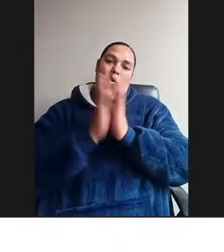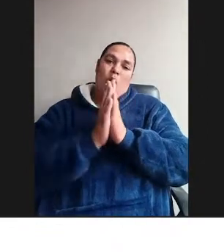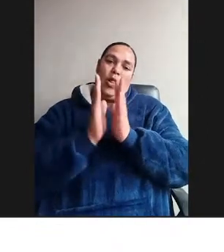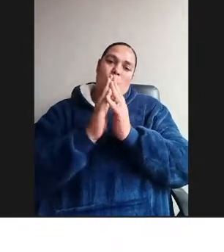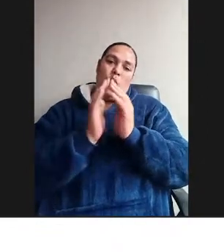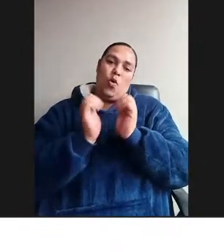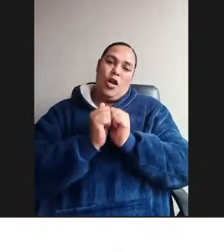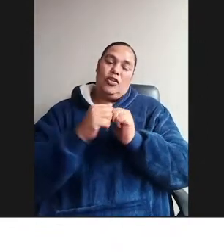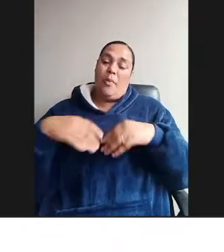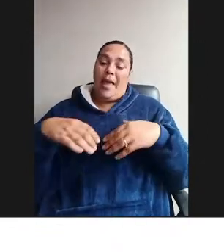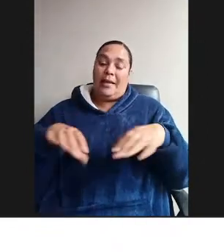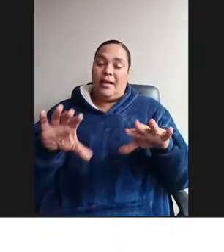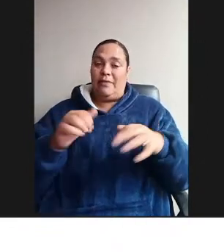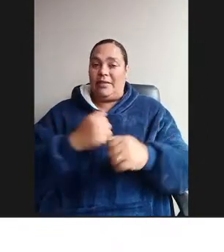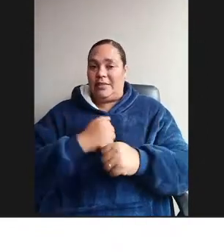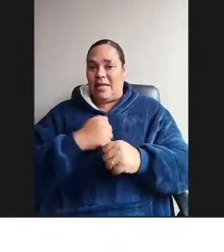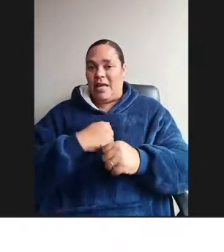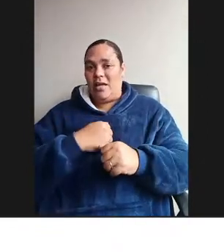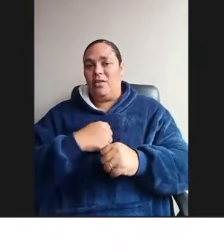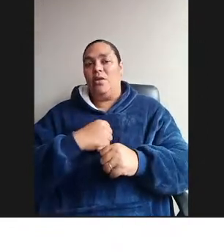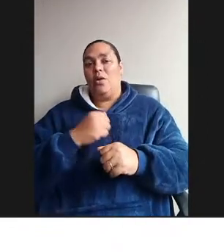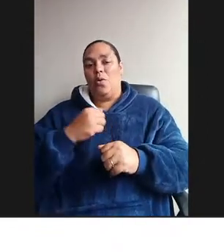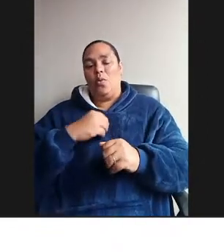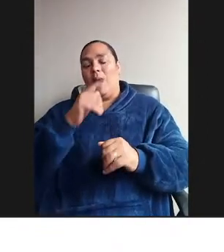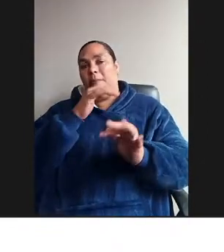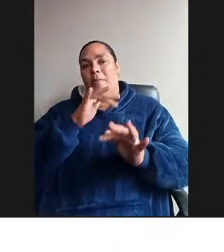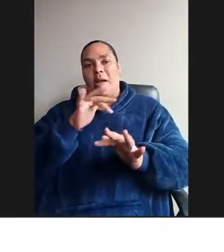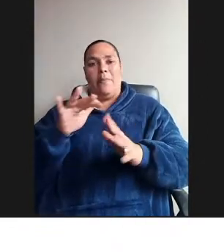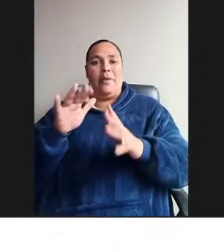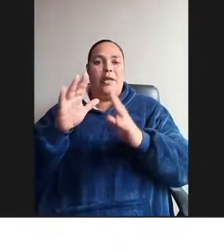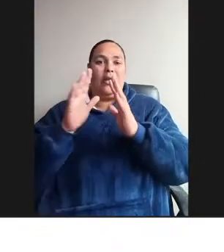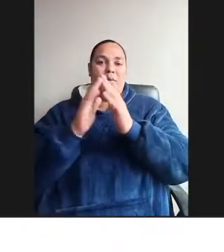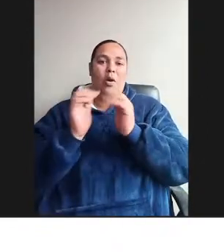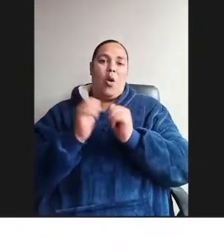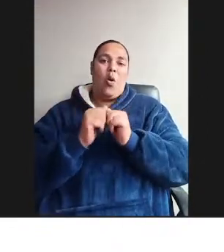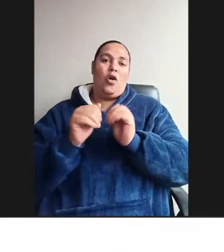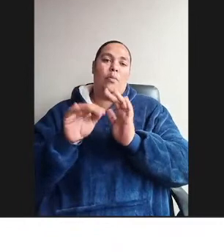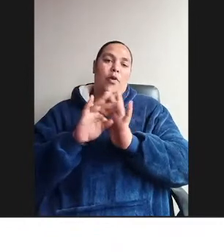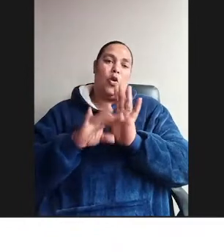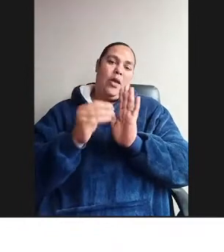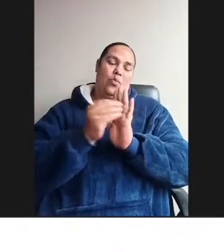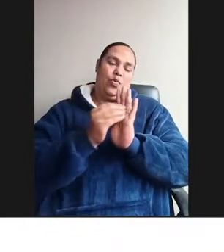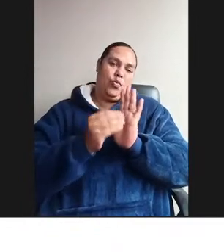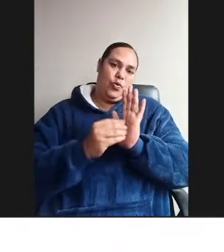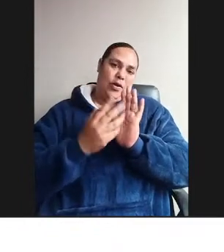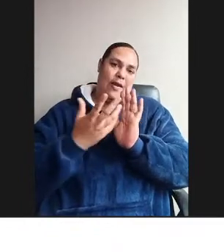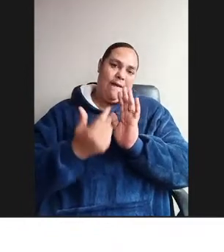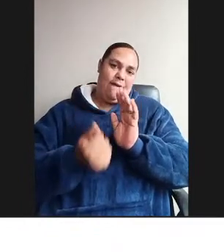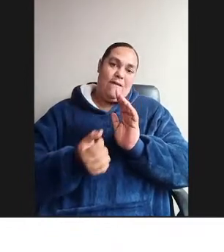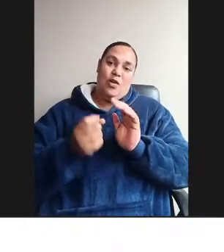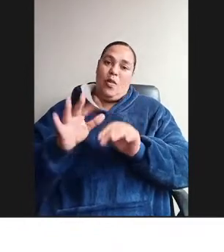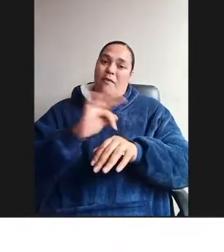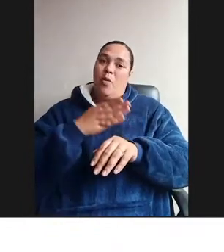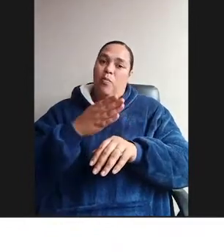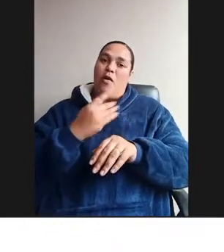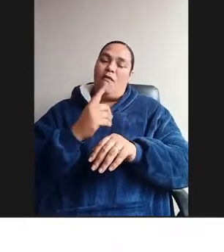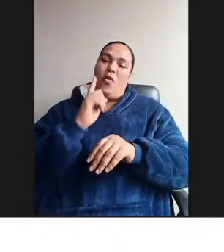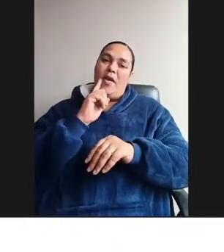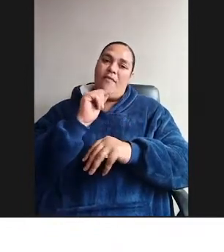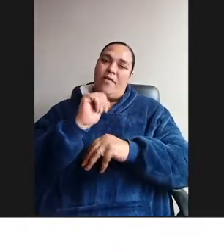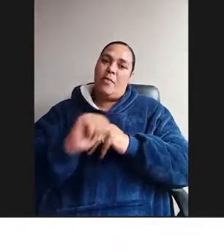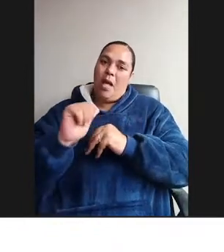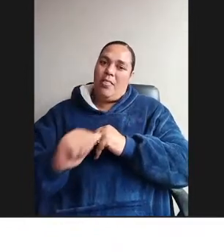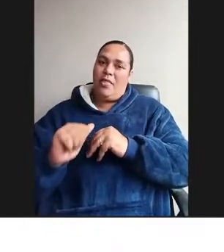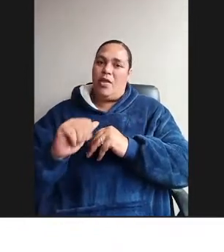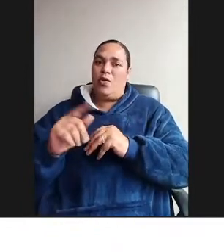activities, the public education workshops on programming. So they are normally there for each and every month. People can just go there and see where